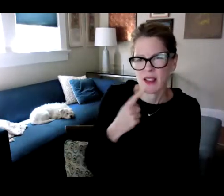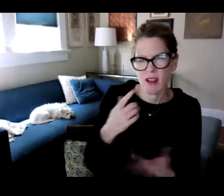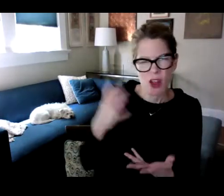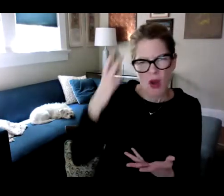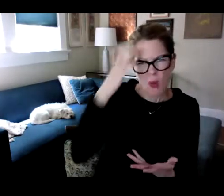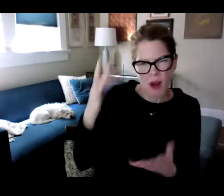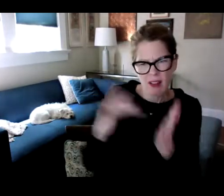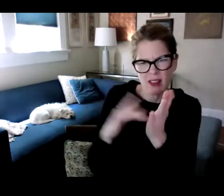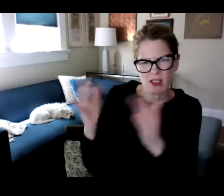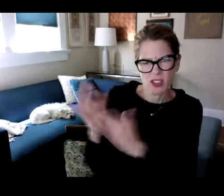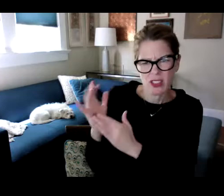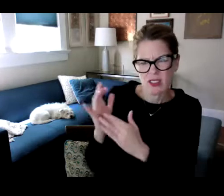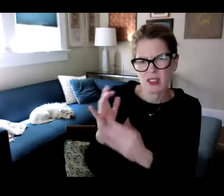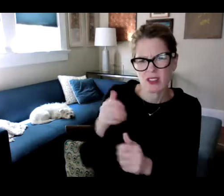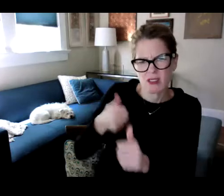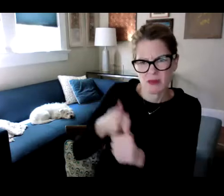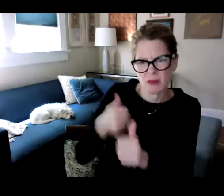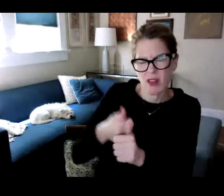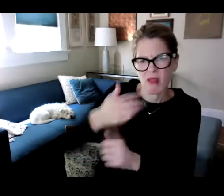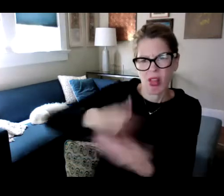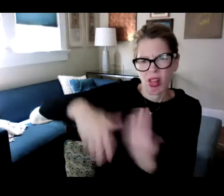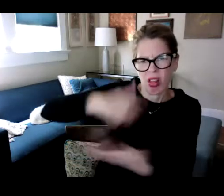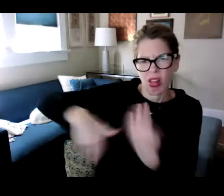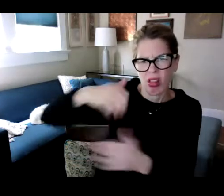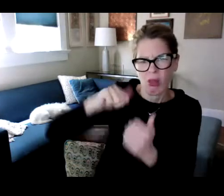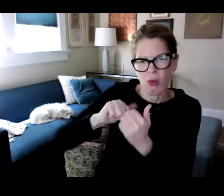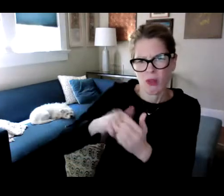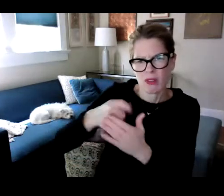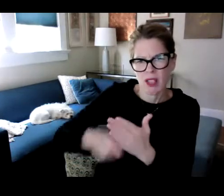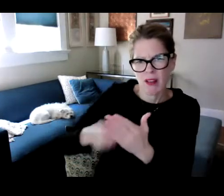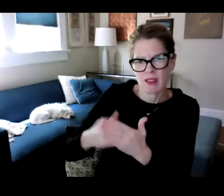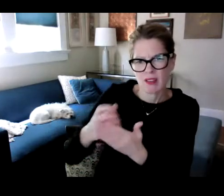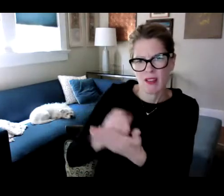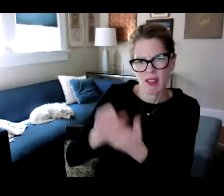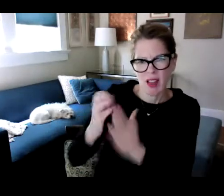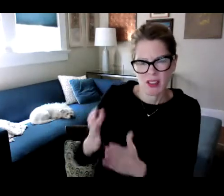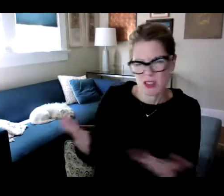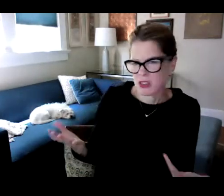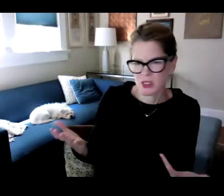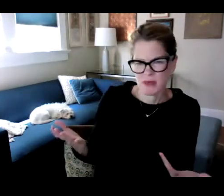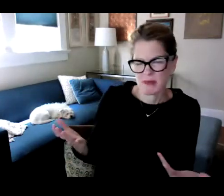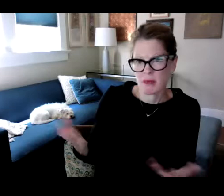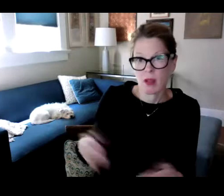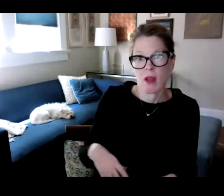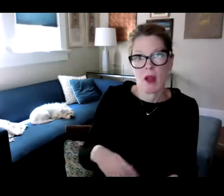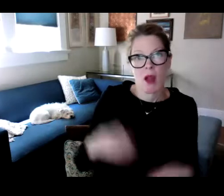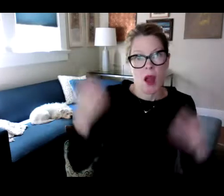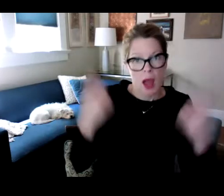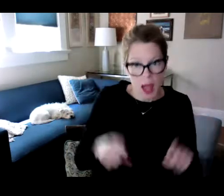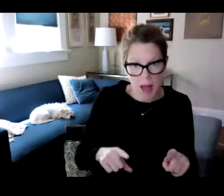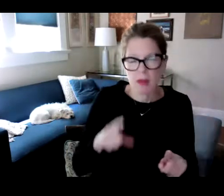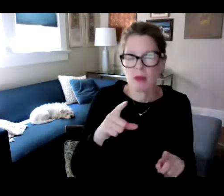need of a physician, but those who are sick. Go and learn what this means. I desire